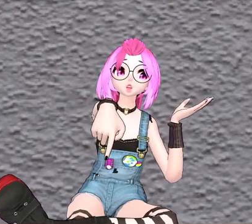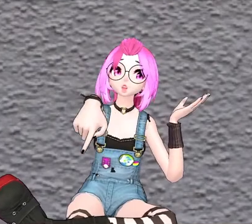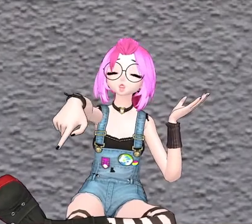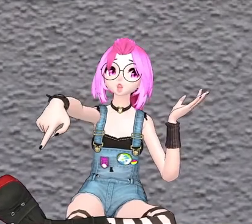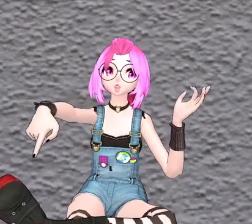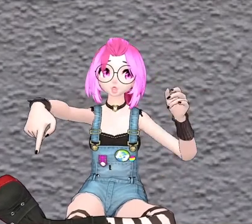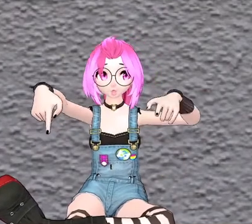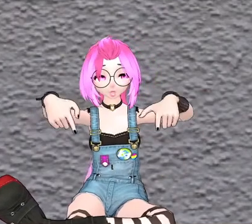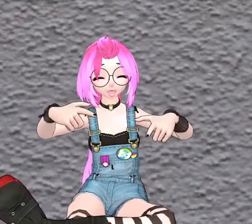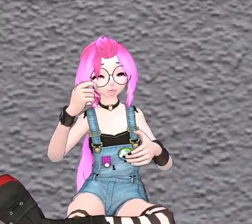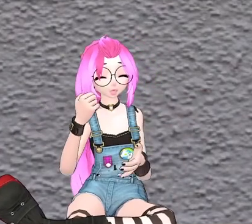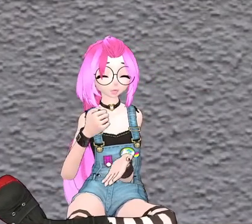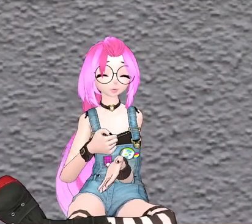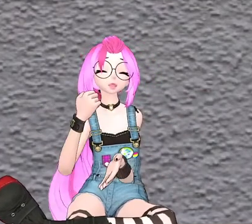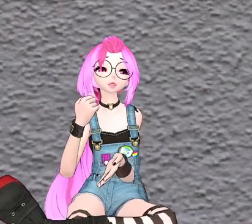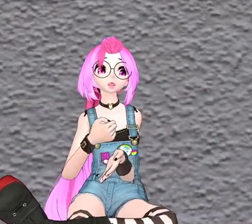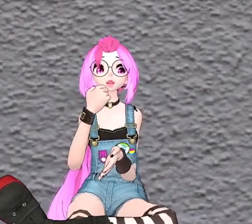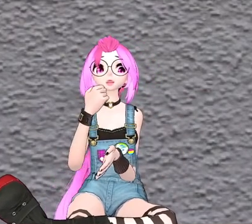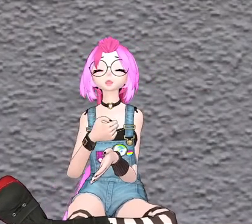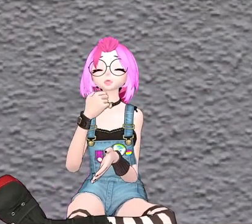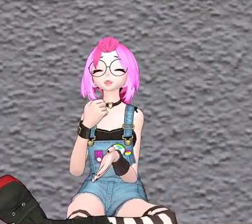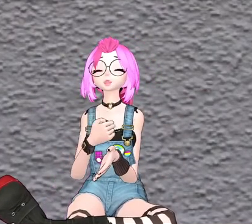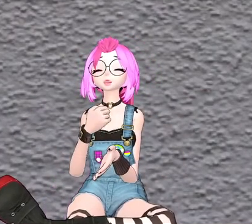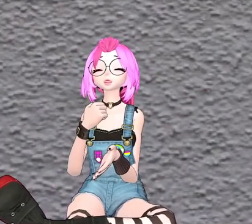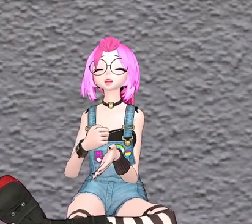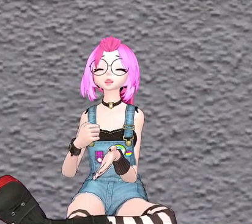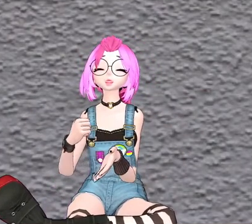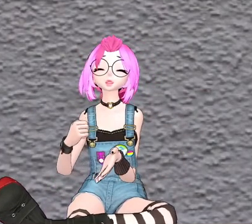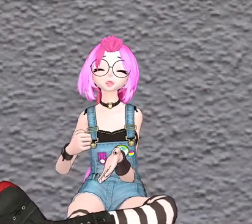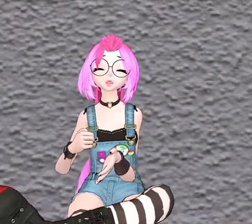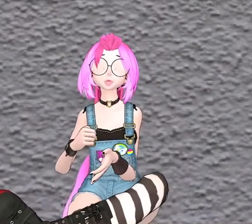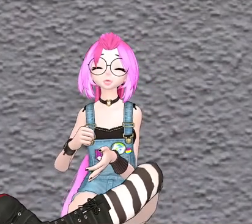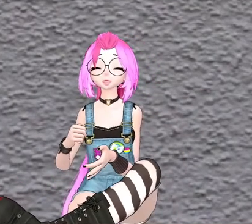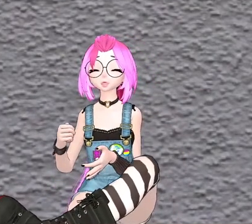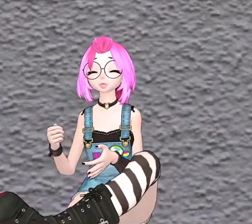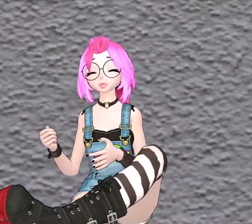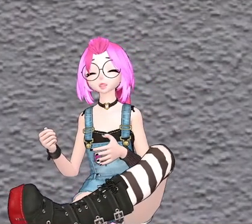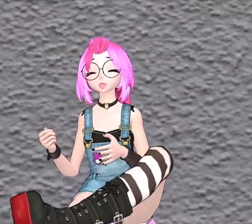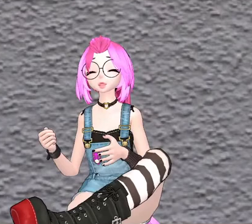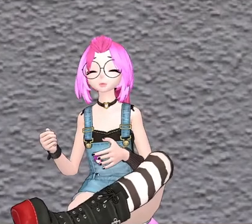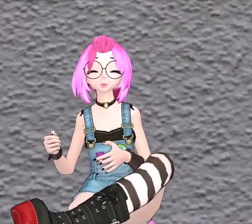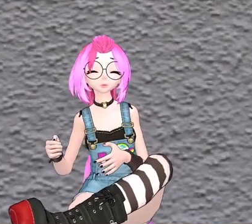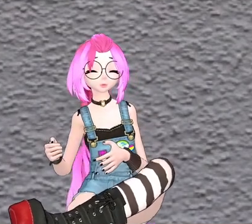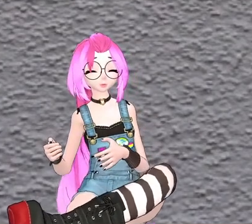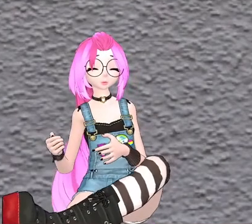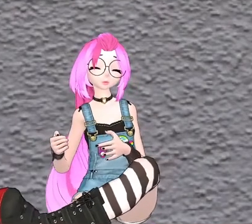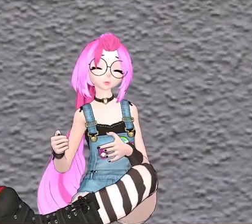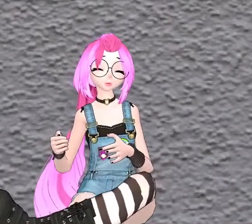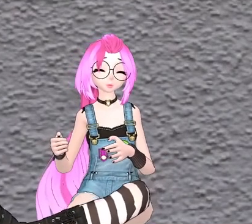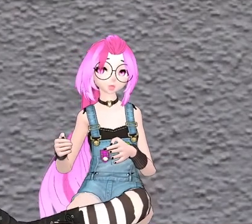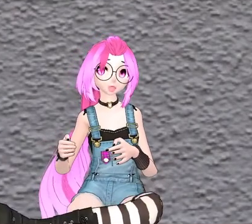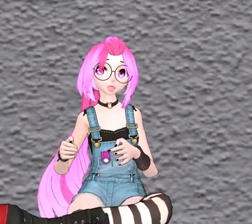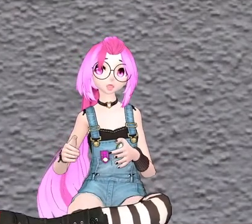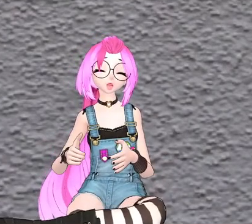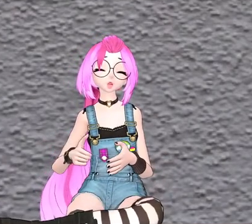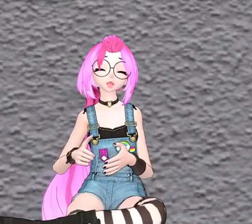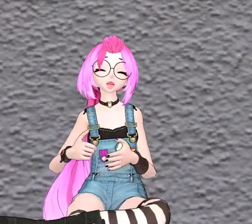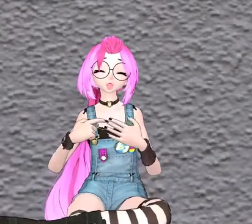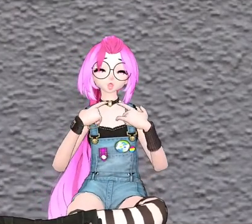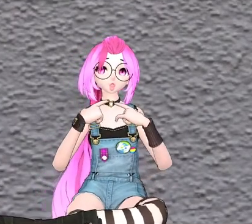Pancake and Stardust, come up here. You get a rock paper scissors to find out who goes first. Okay. Let's go. I'm gonna